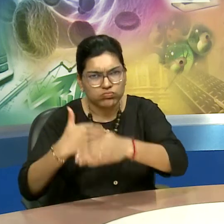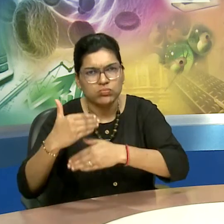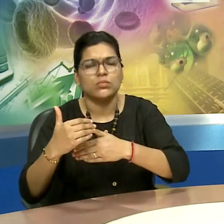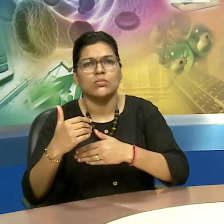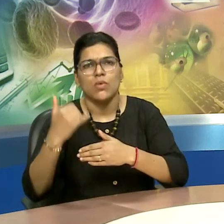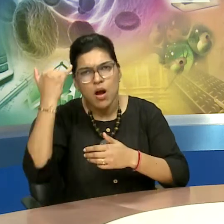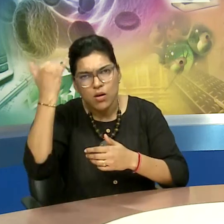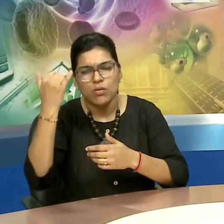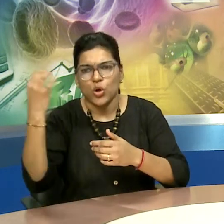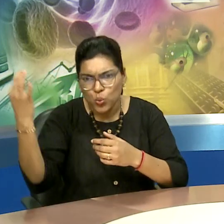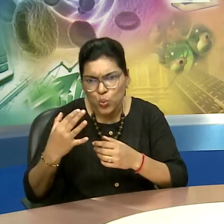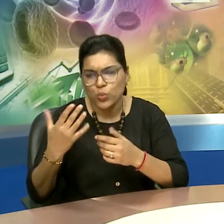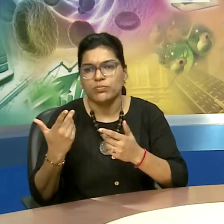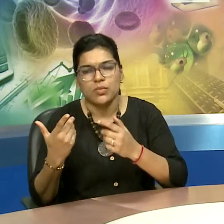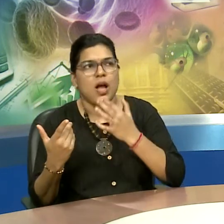as per the